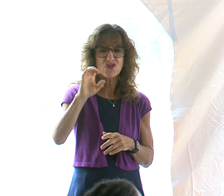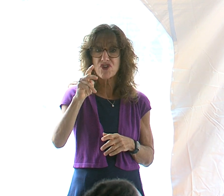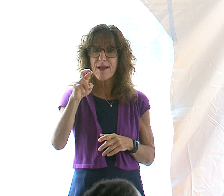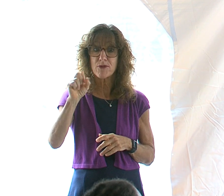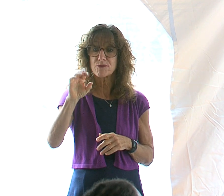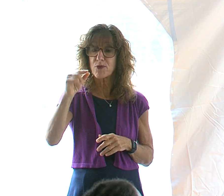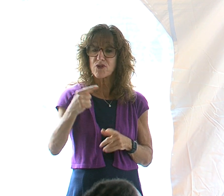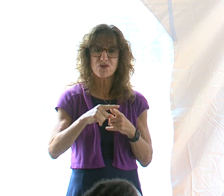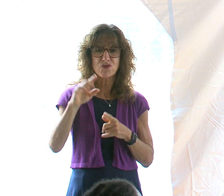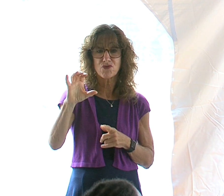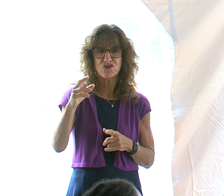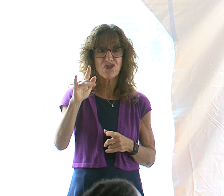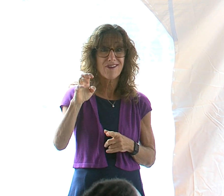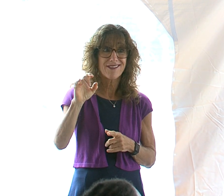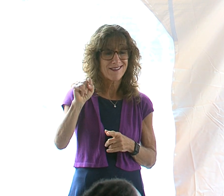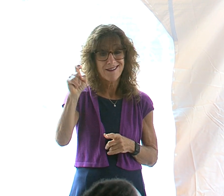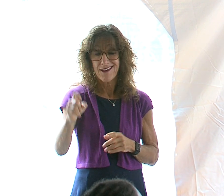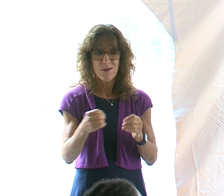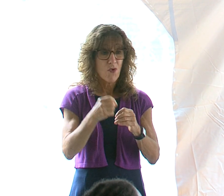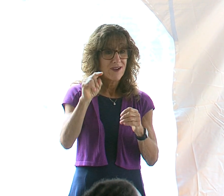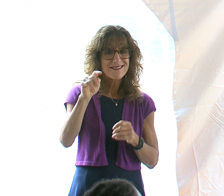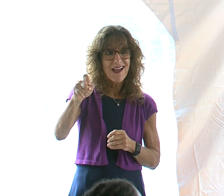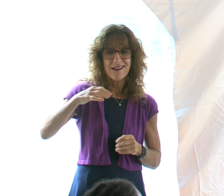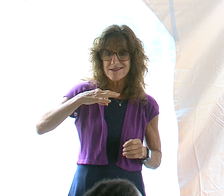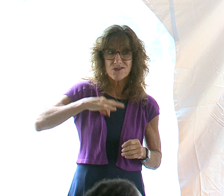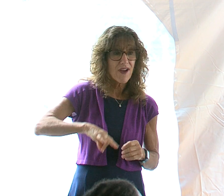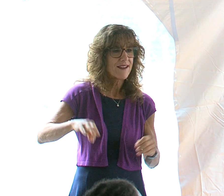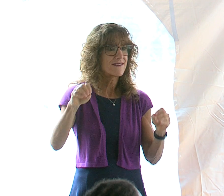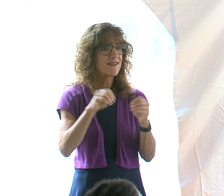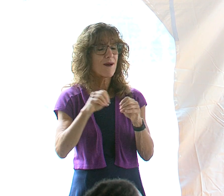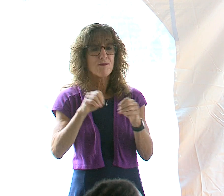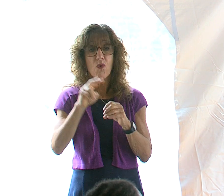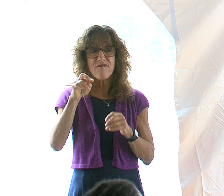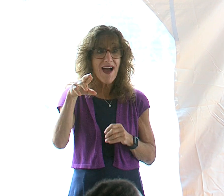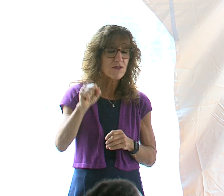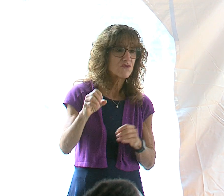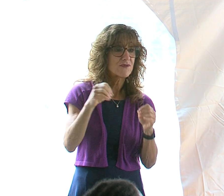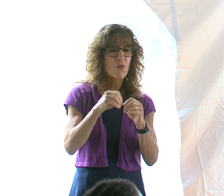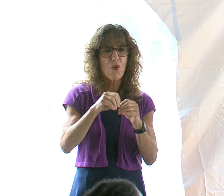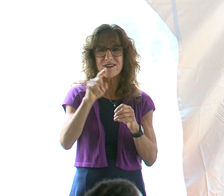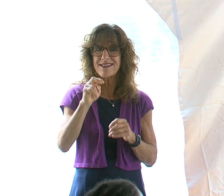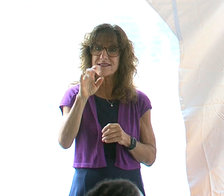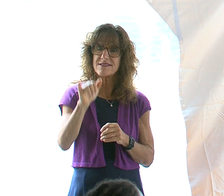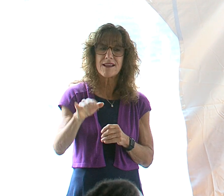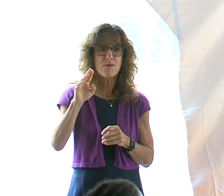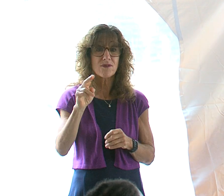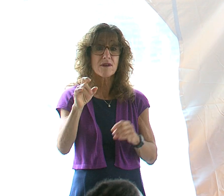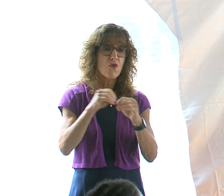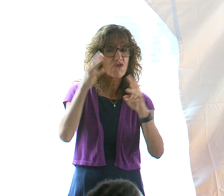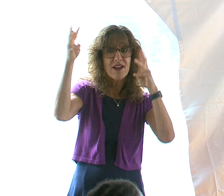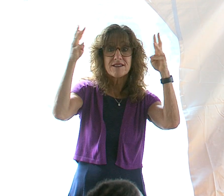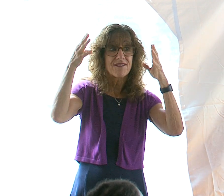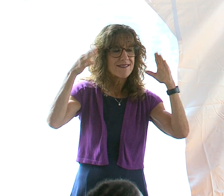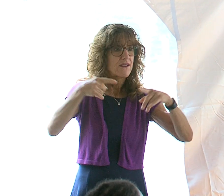to Charlotte. We need more tax credits, more soft funds, more vouchers, more density bonuses, more creativity and attention to